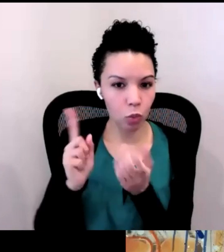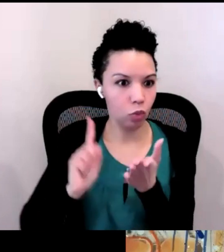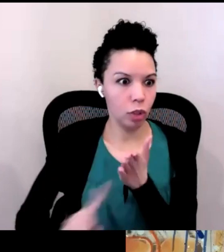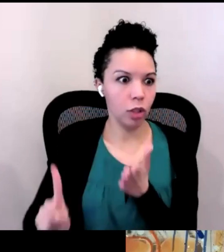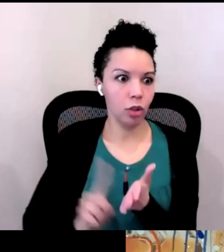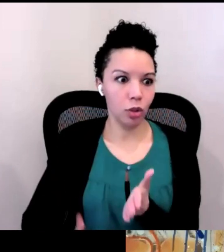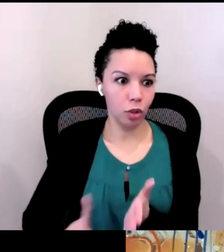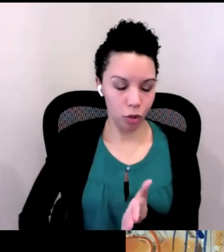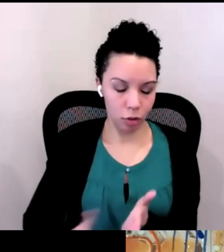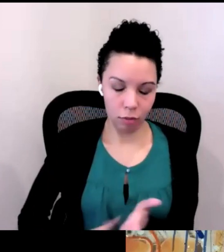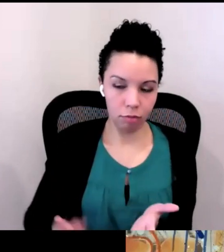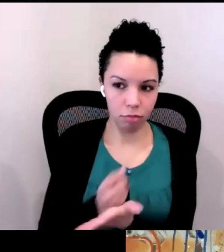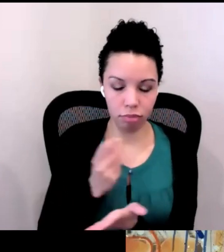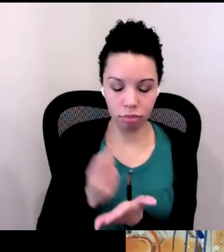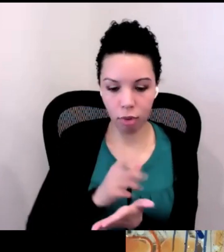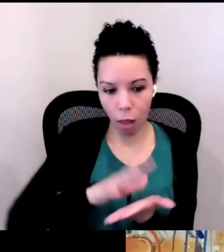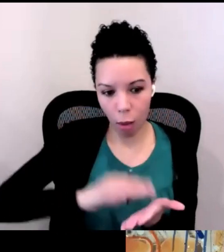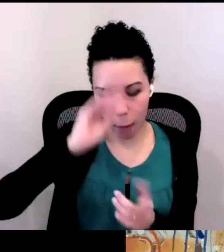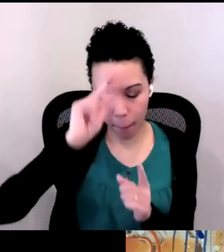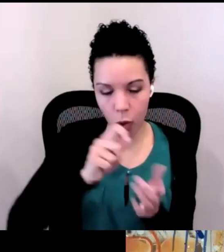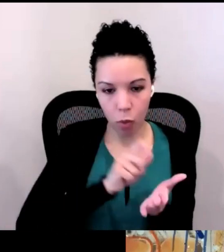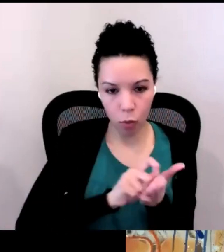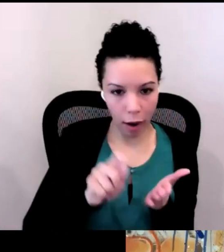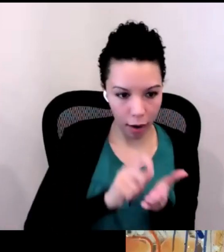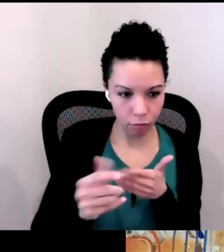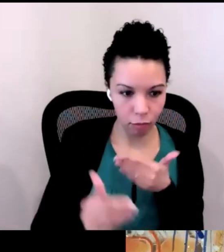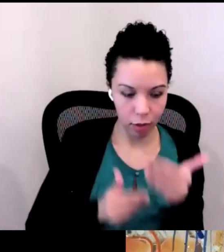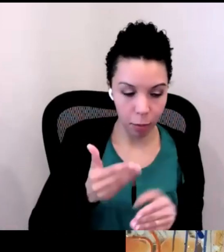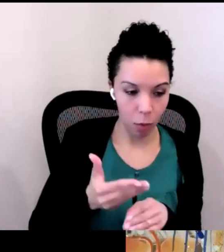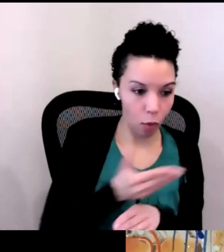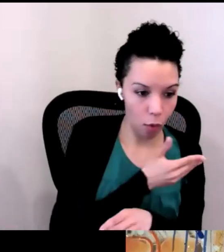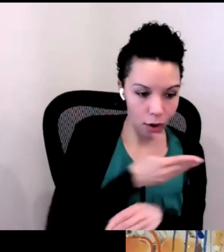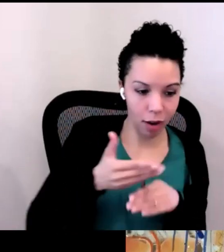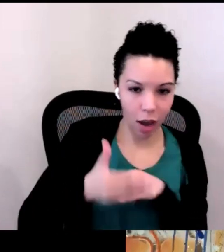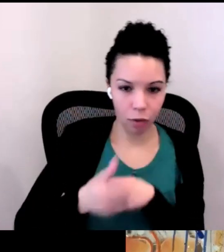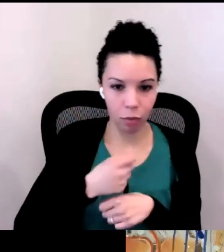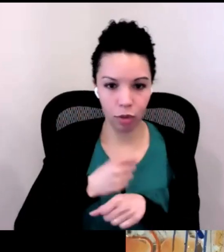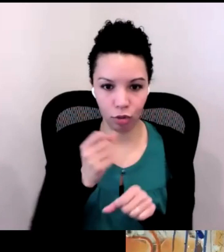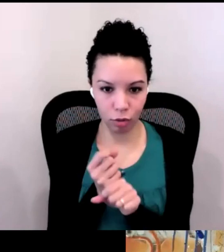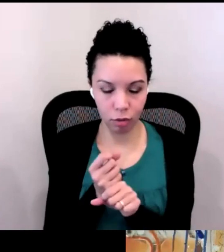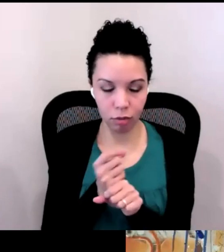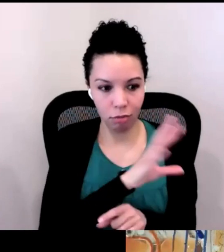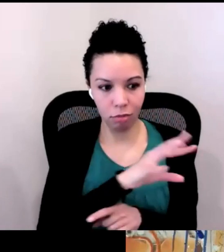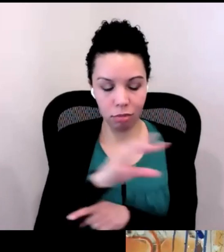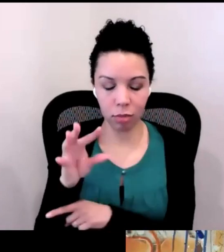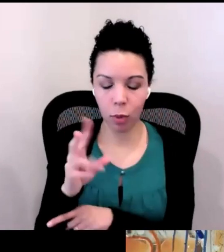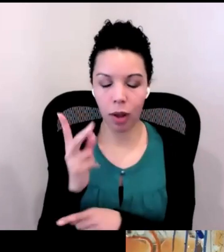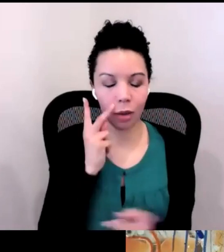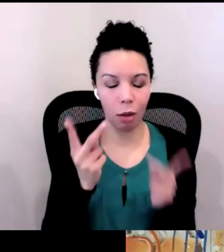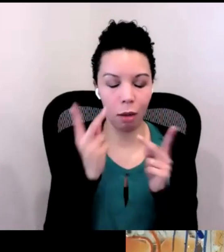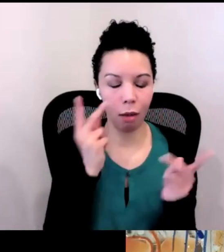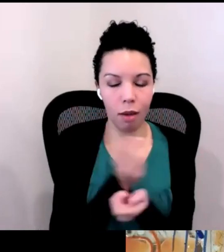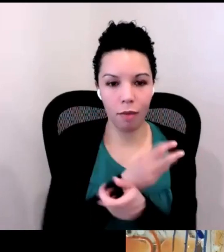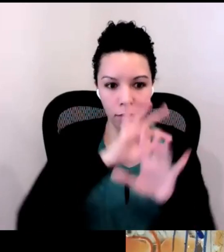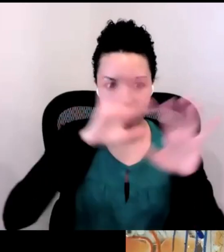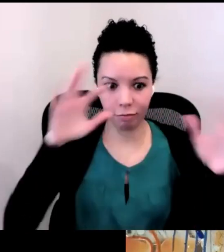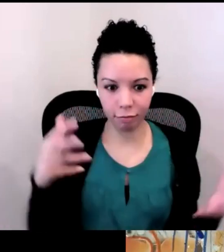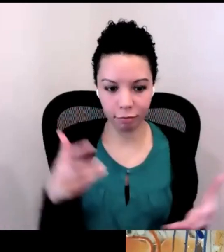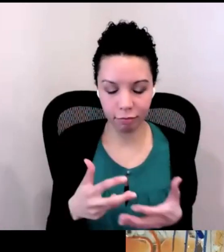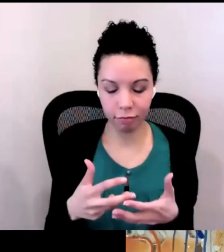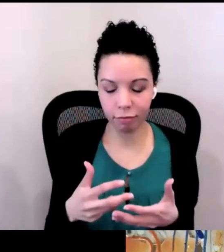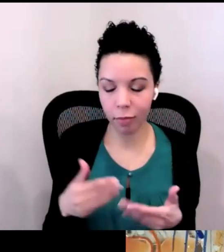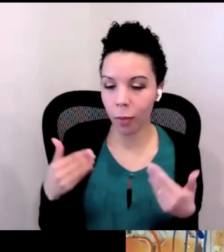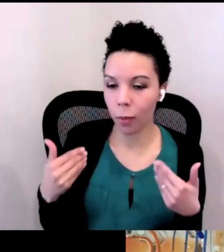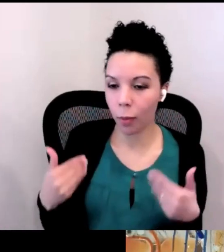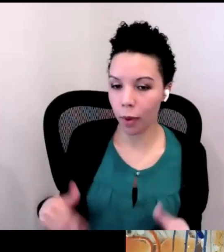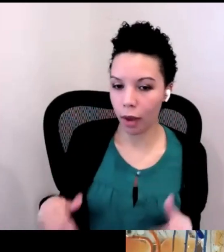writing process, production, and post-production. So I really got to see everything that happened there. Wow. Students, teachers,